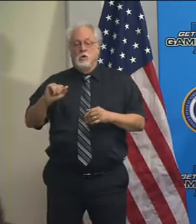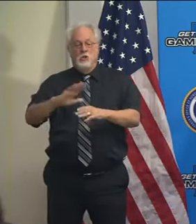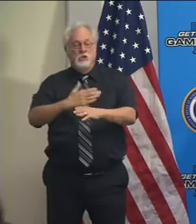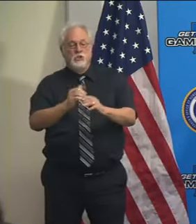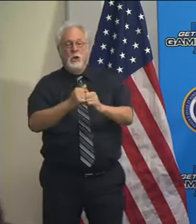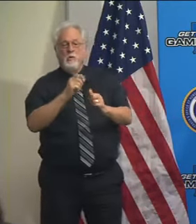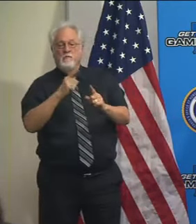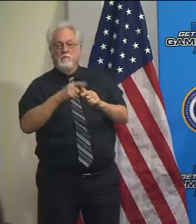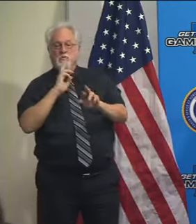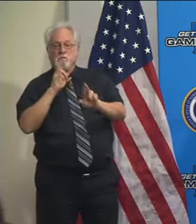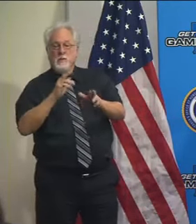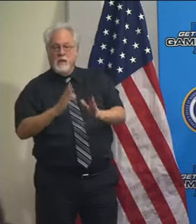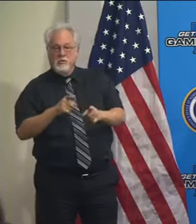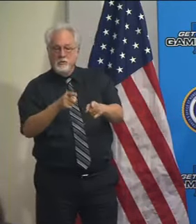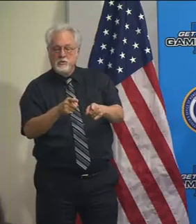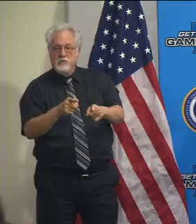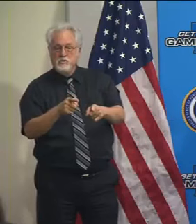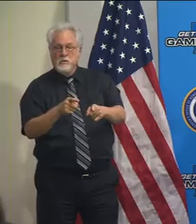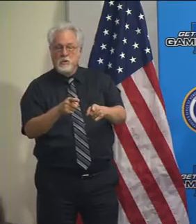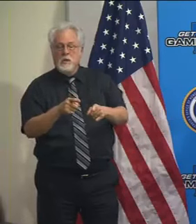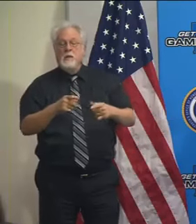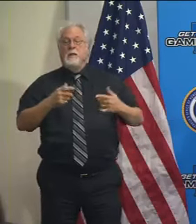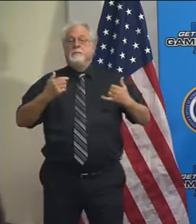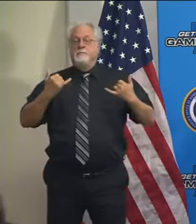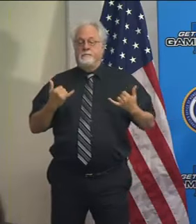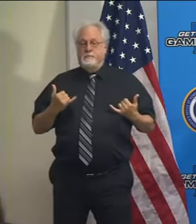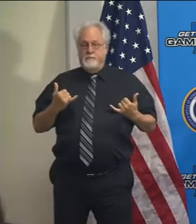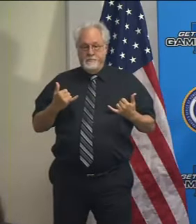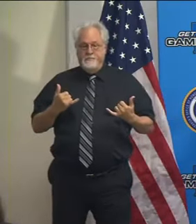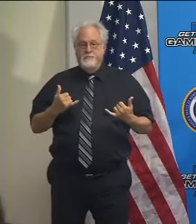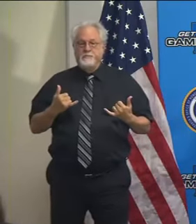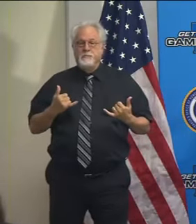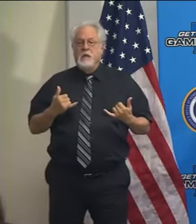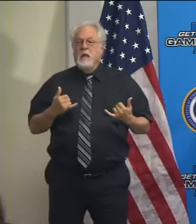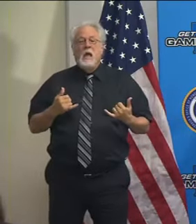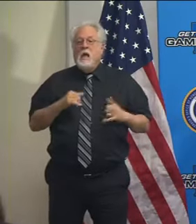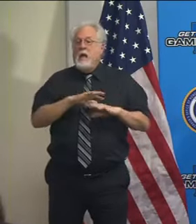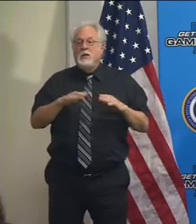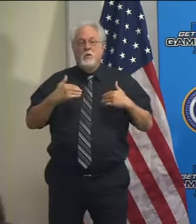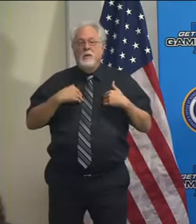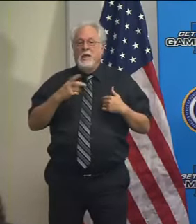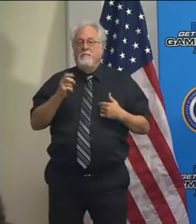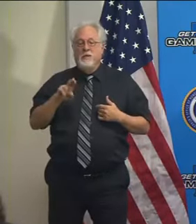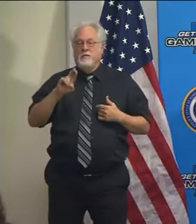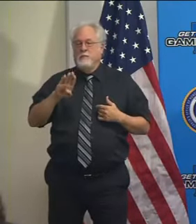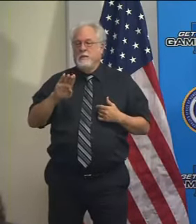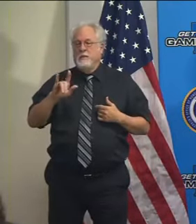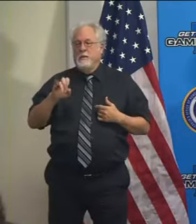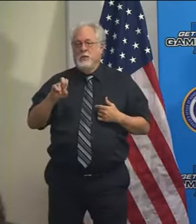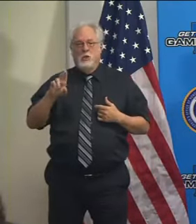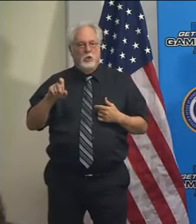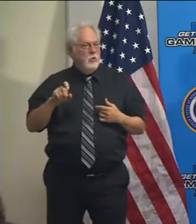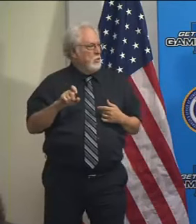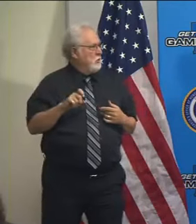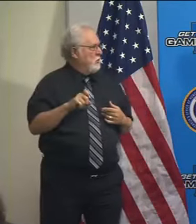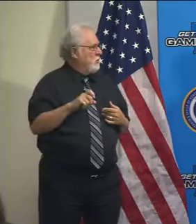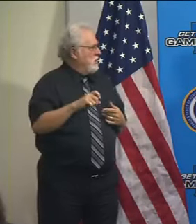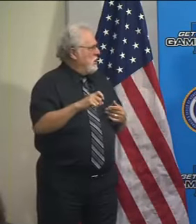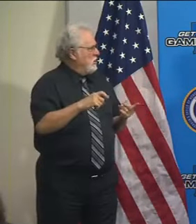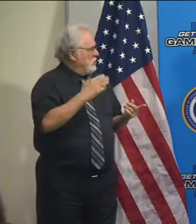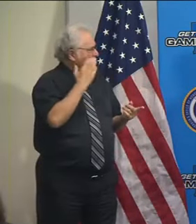first responders. Now, I don't have Dr. BU here with me. I do have Dr. Kenner. Are